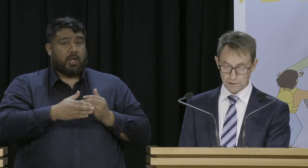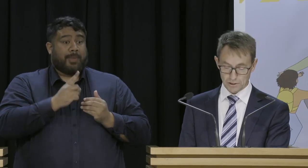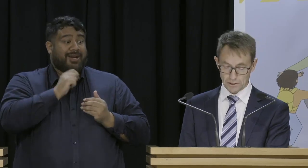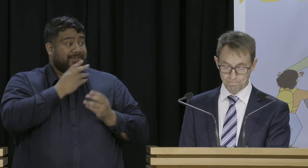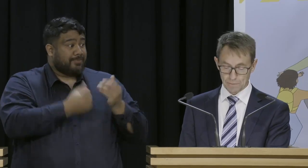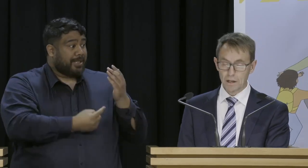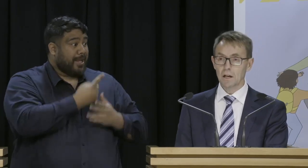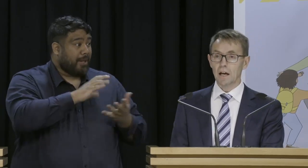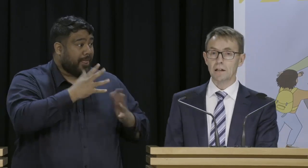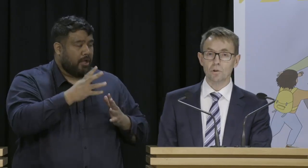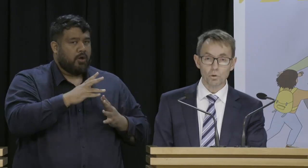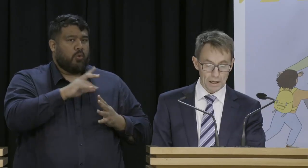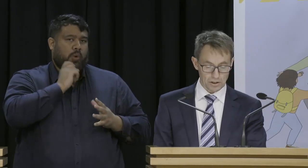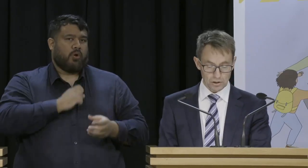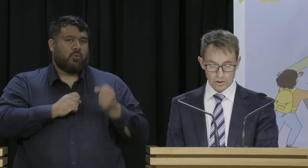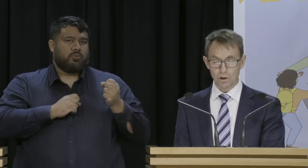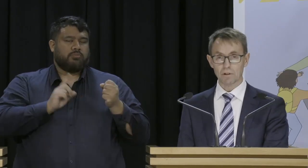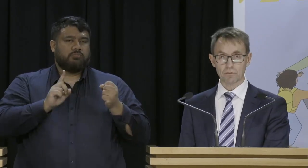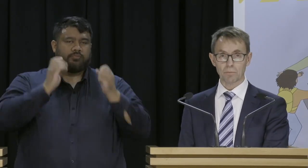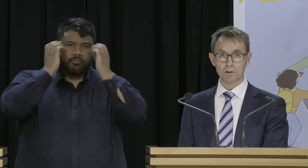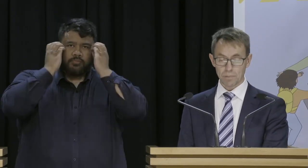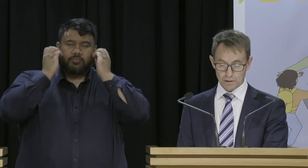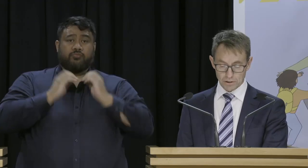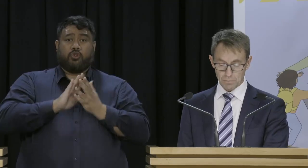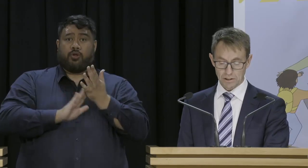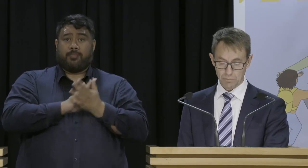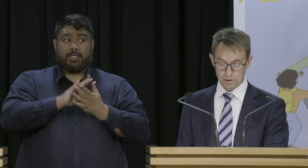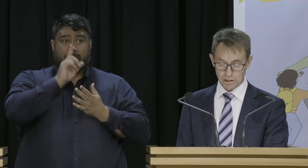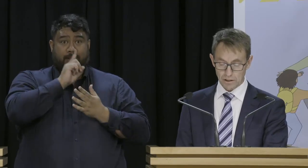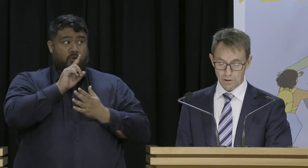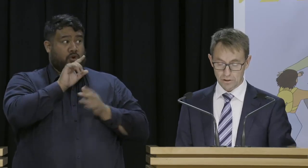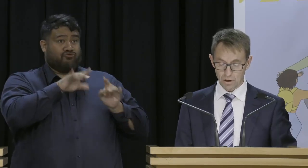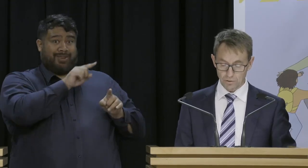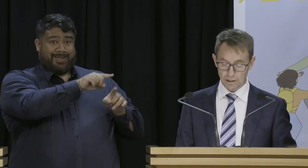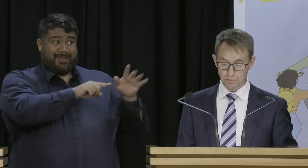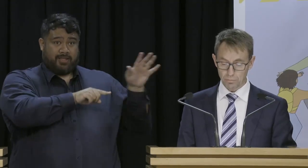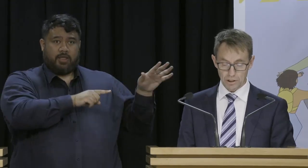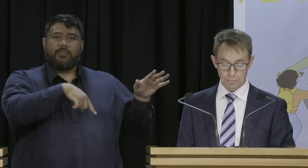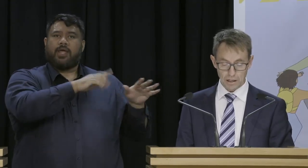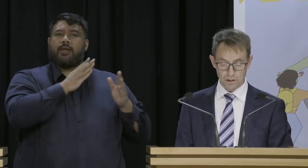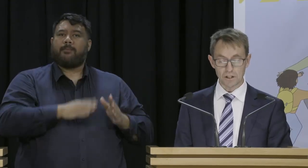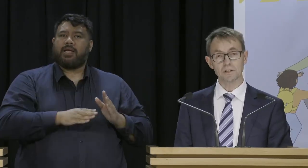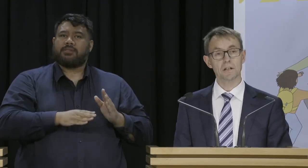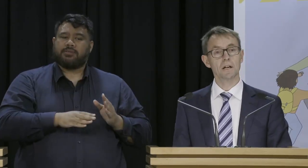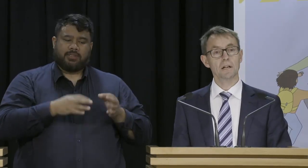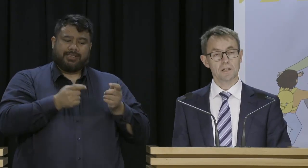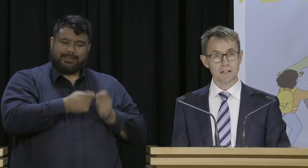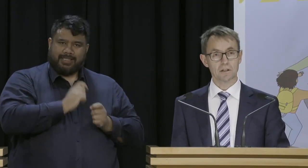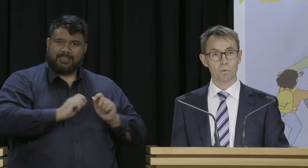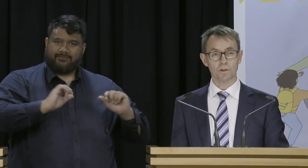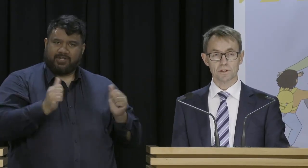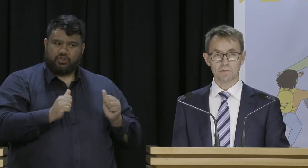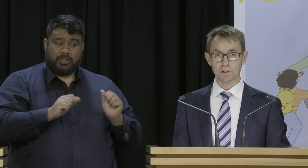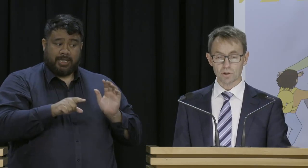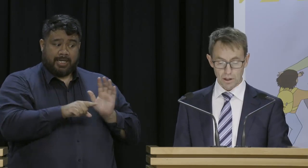those places. And all passengers travelling from those places must present evidence of a negative pre-departure test